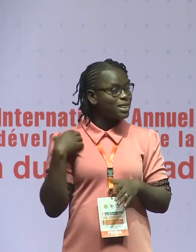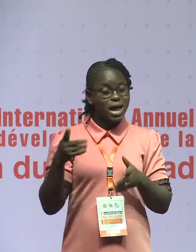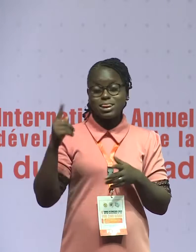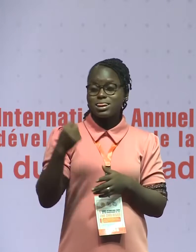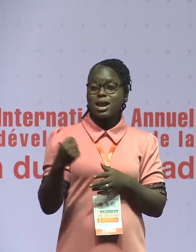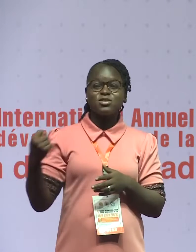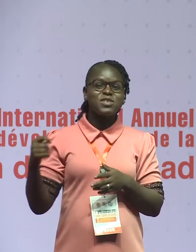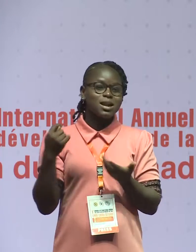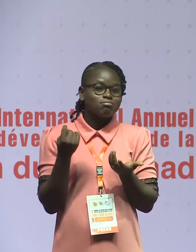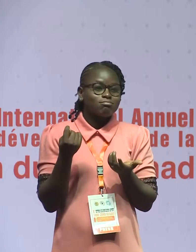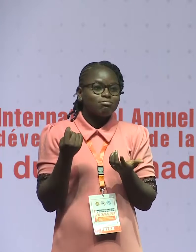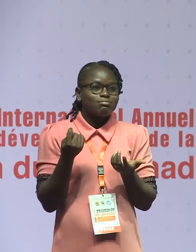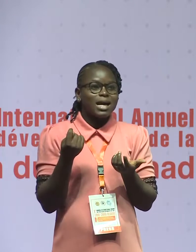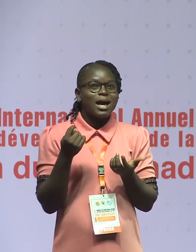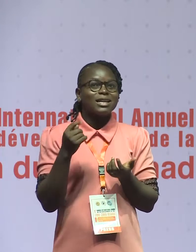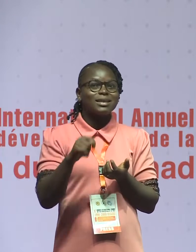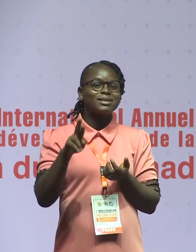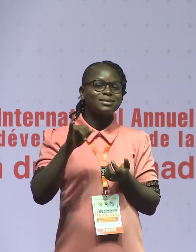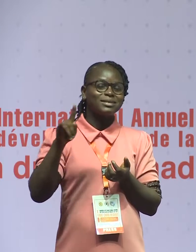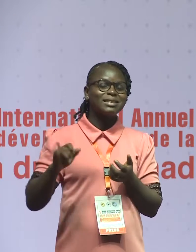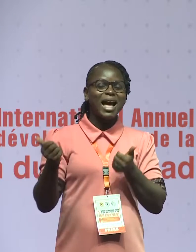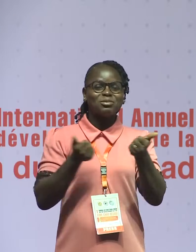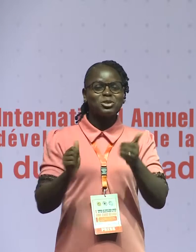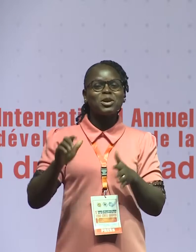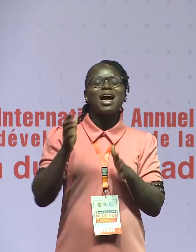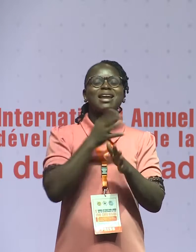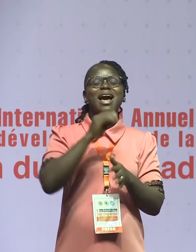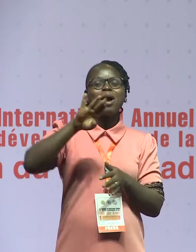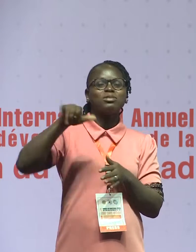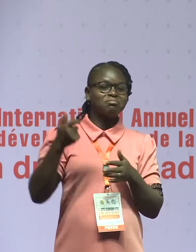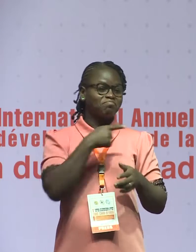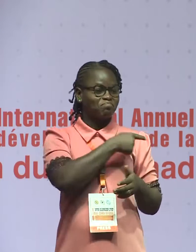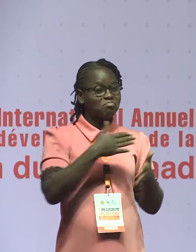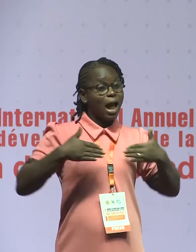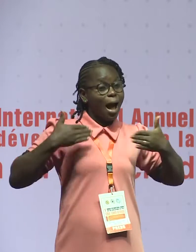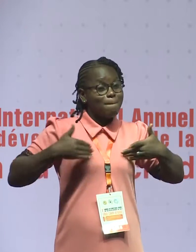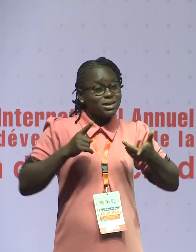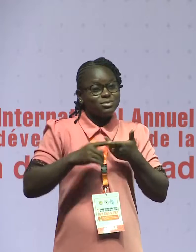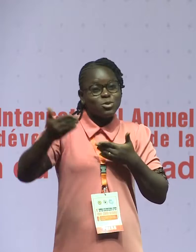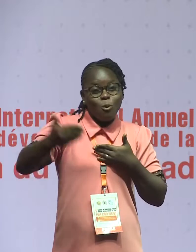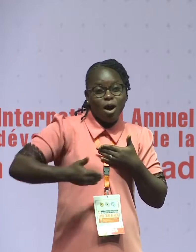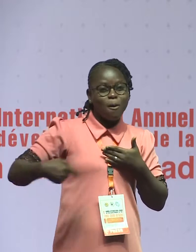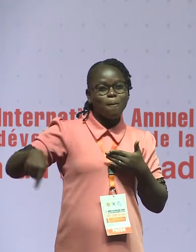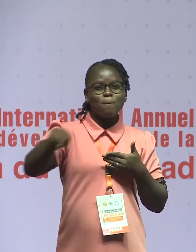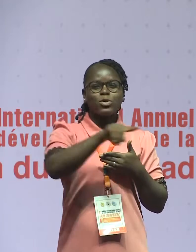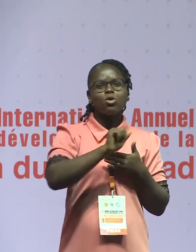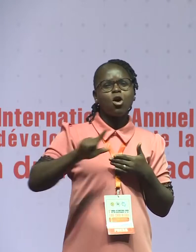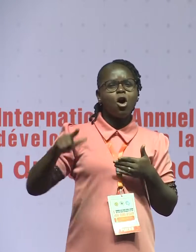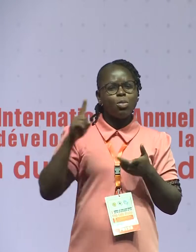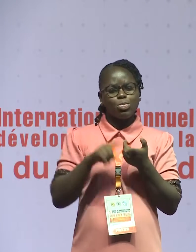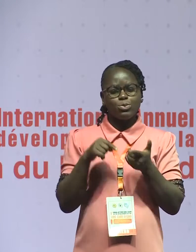Administration and the entire residents of Abuja, I am truly delighted to welcome you all to